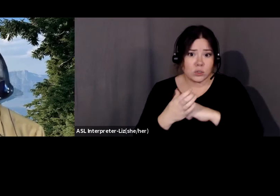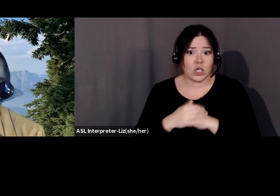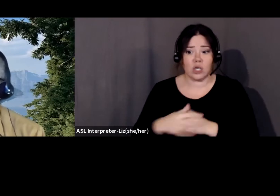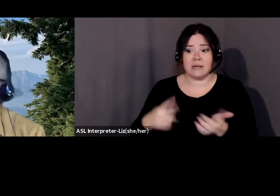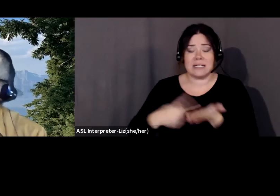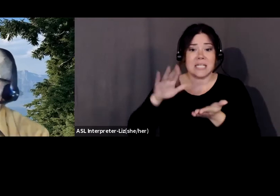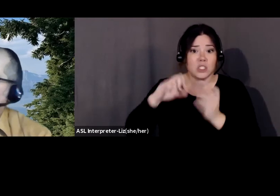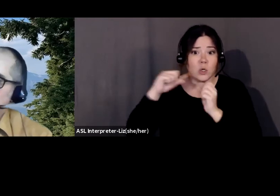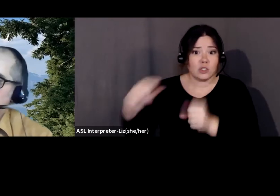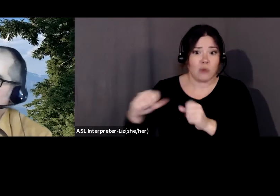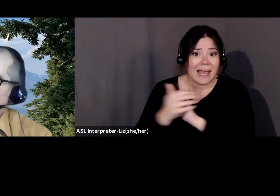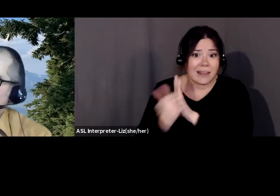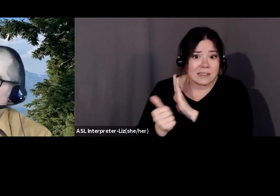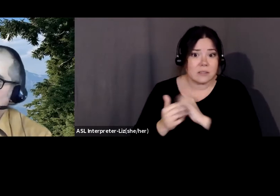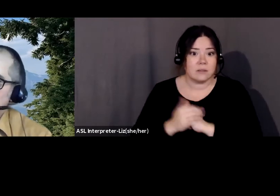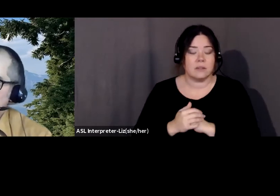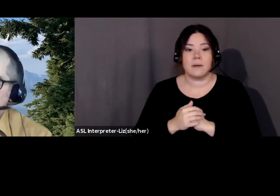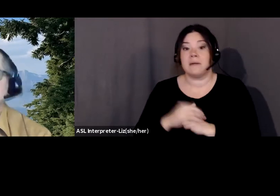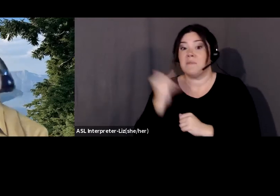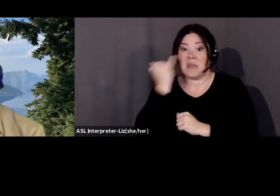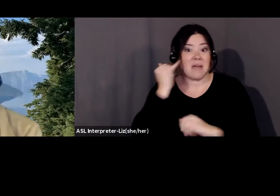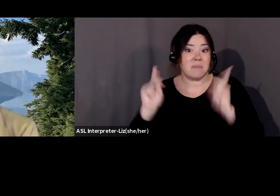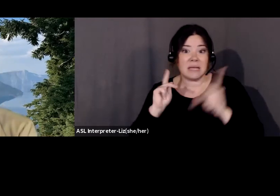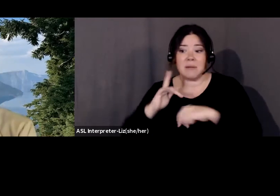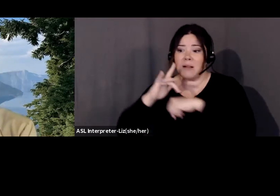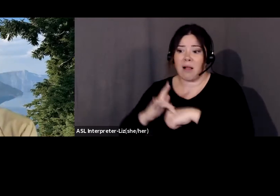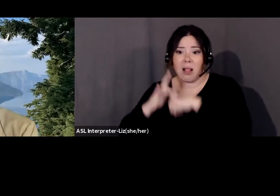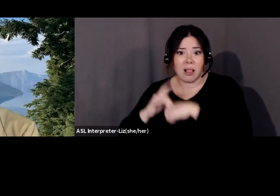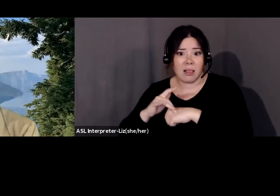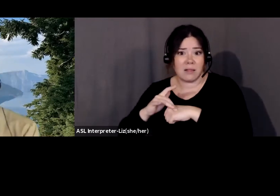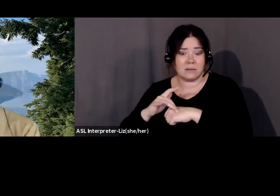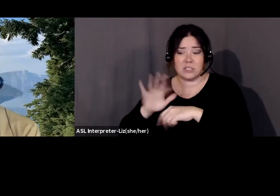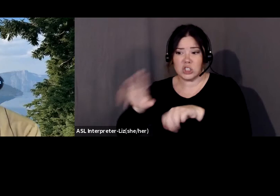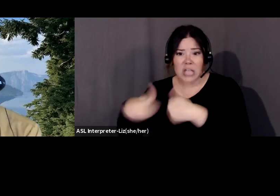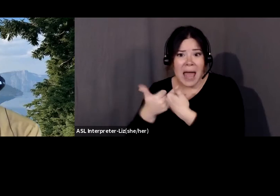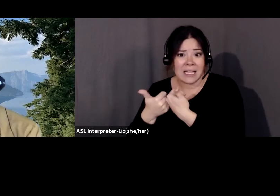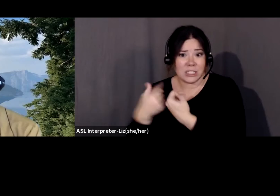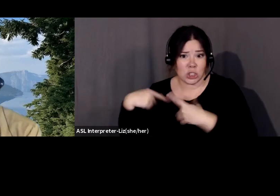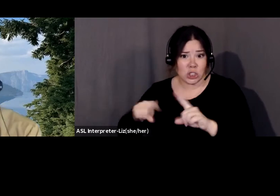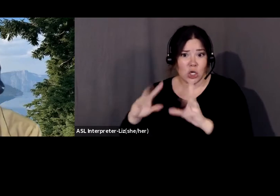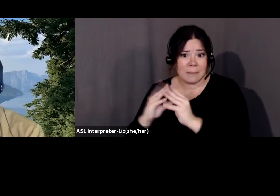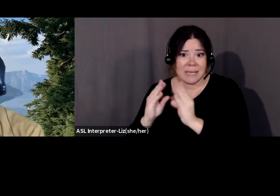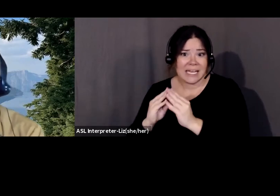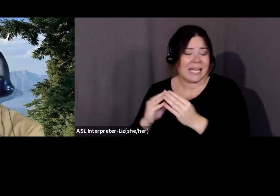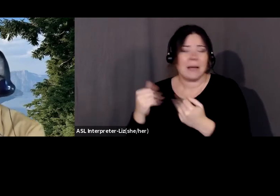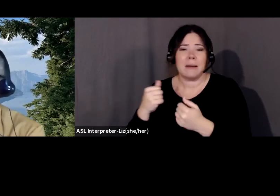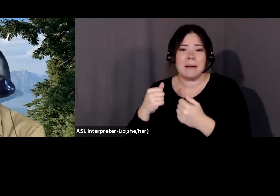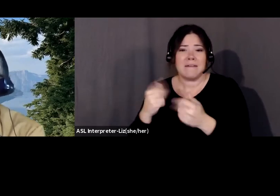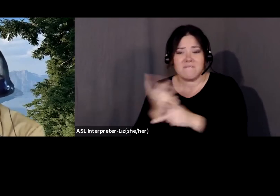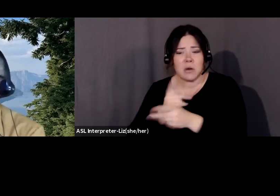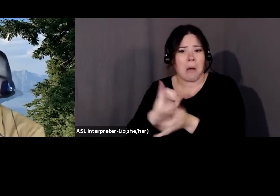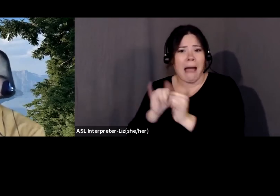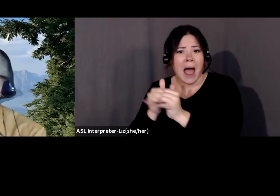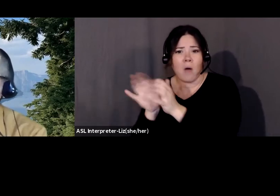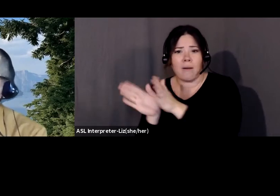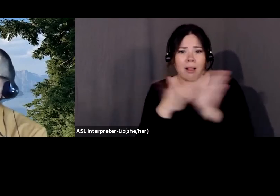tough meeting and people are over focusing just on the challenges, shifting it back. It doesn't mean we ignore challenges. It means that we frame it in